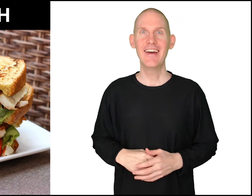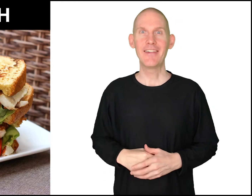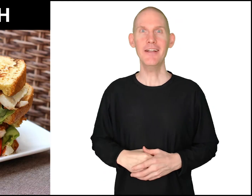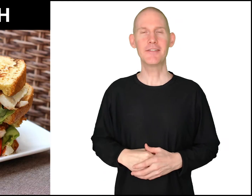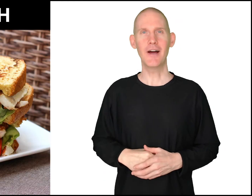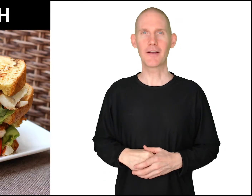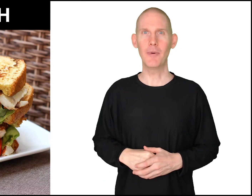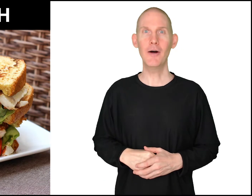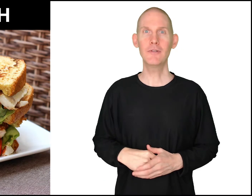Let's talk about